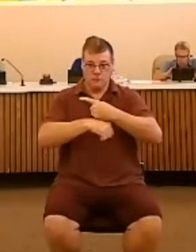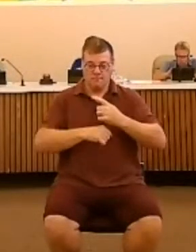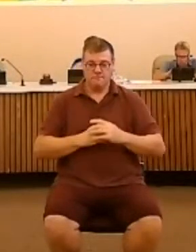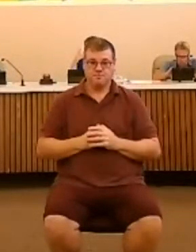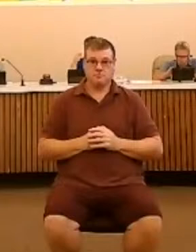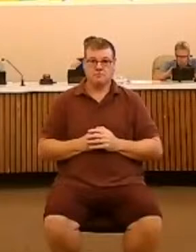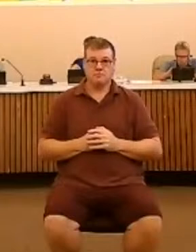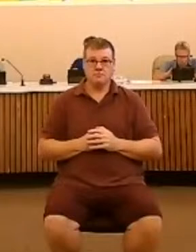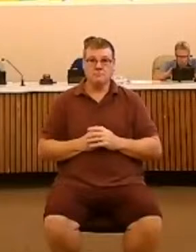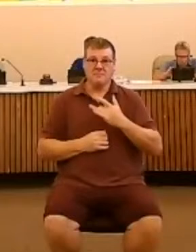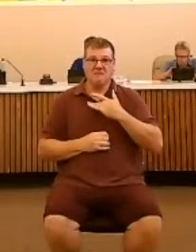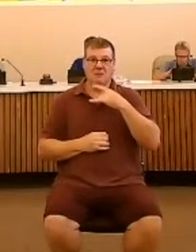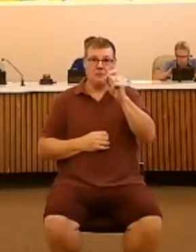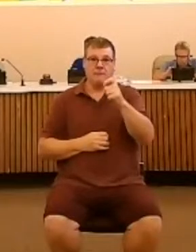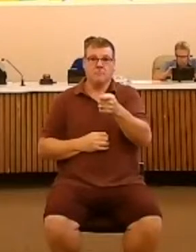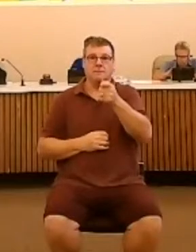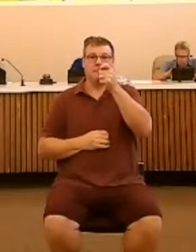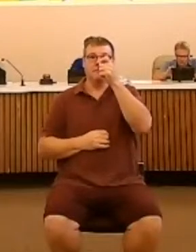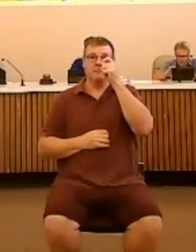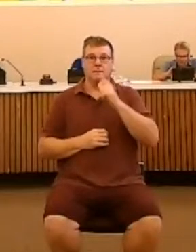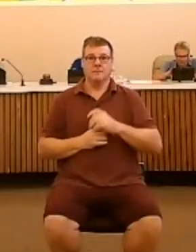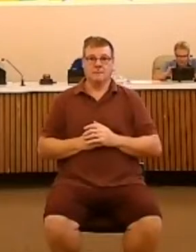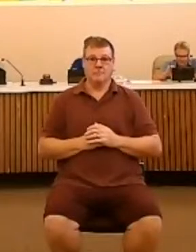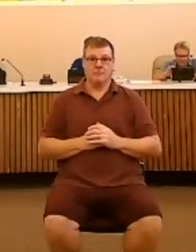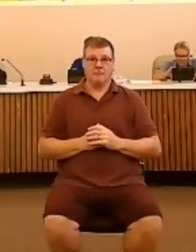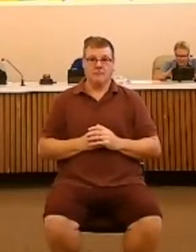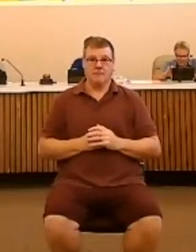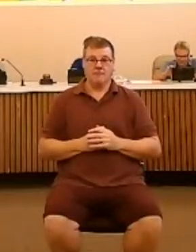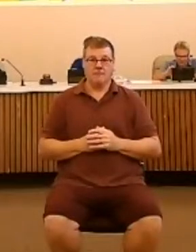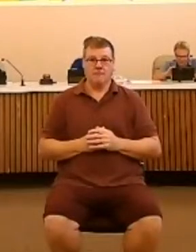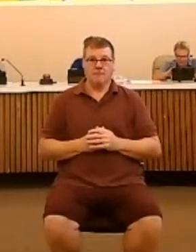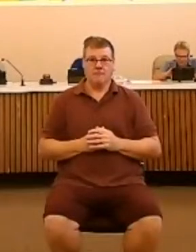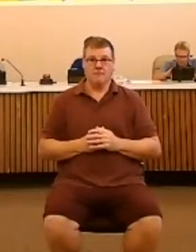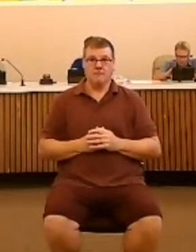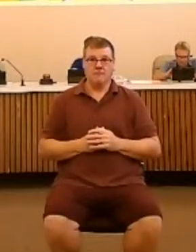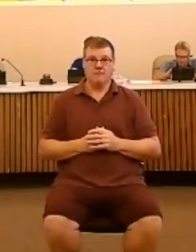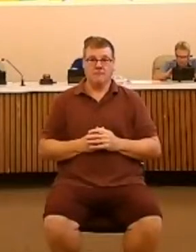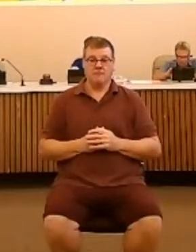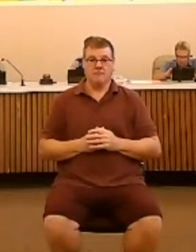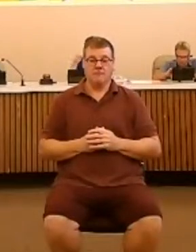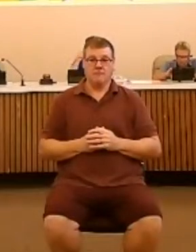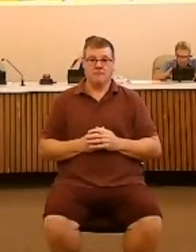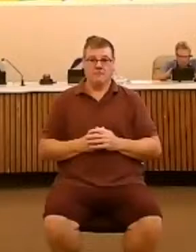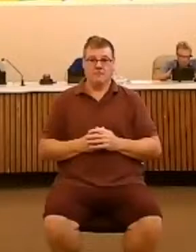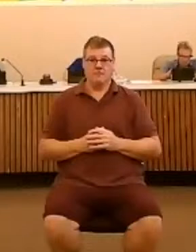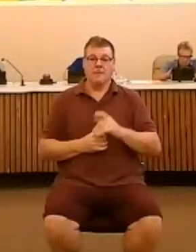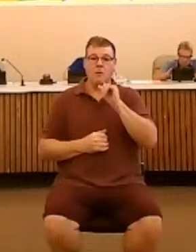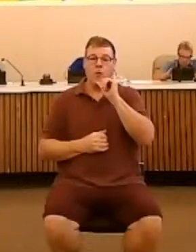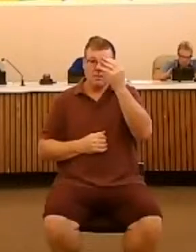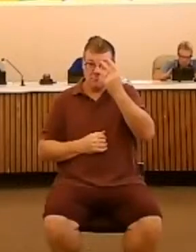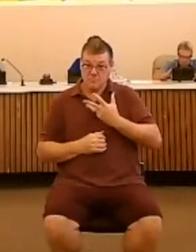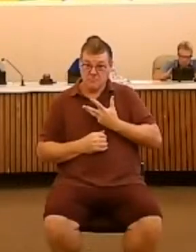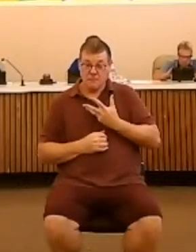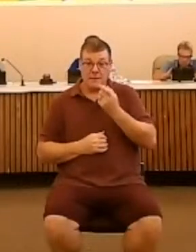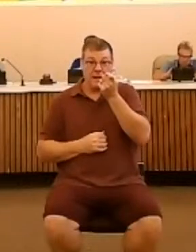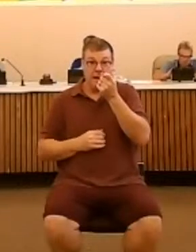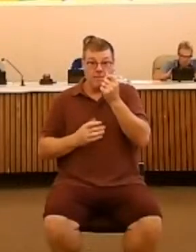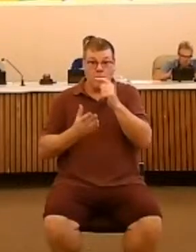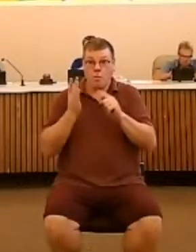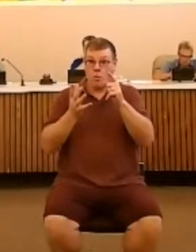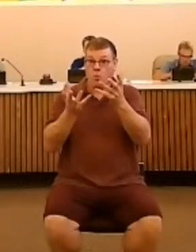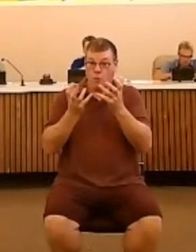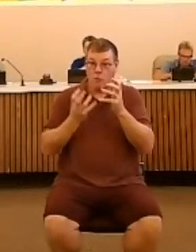Feel free to move that mic up if it'll make it easier for you. Why don't you tell us a little about what you want to do?